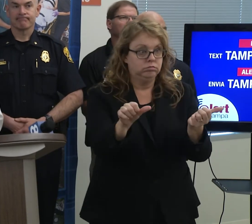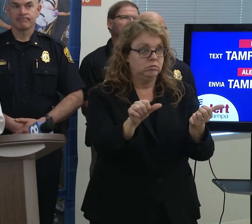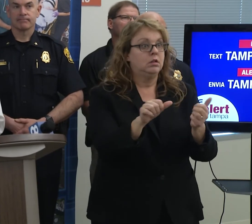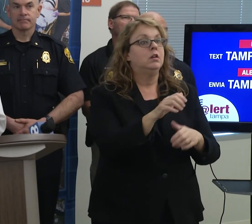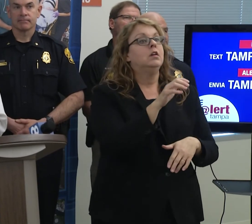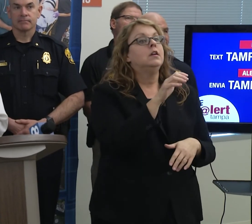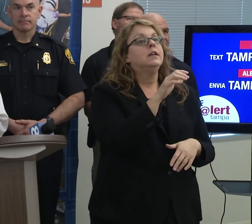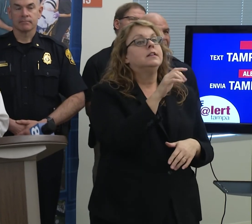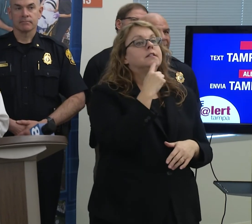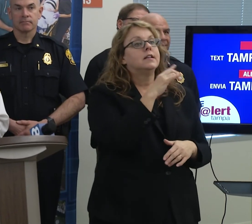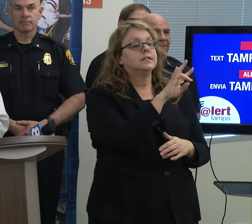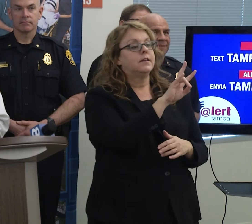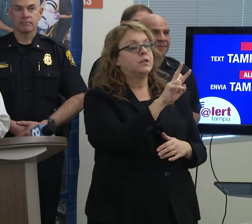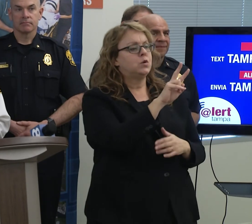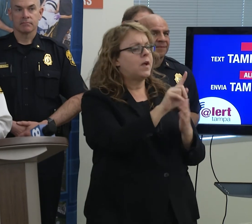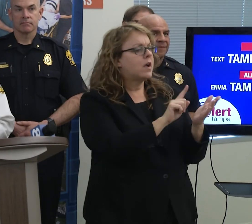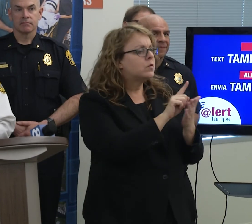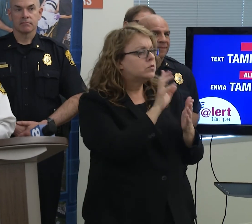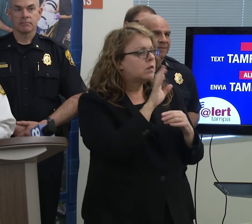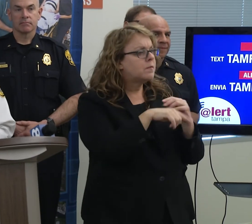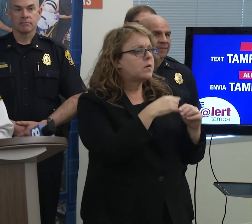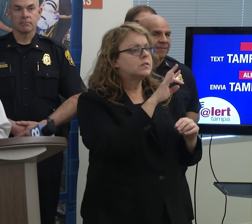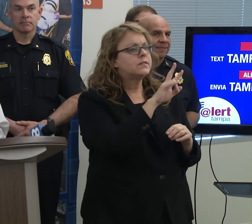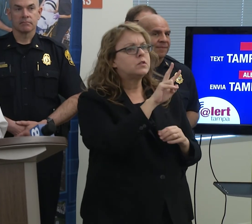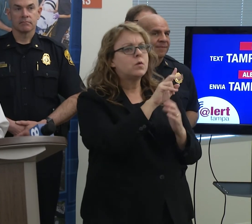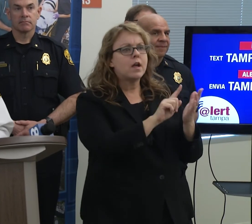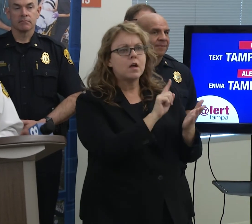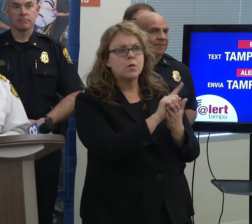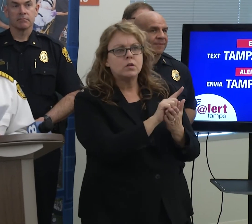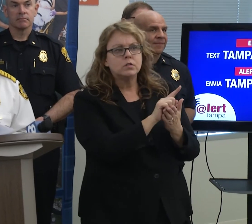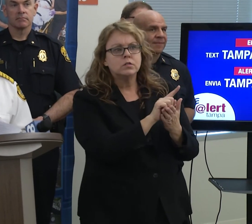You said something about 72 hours. You were talking about having food.